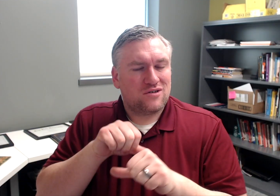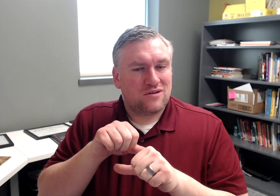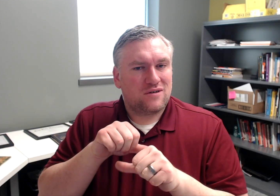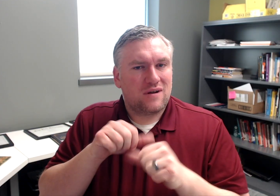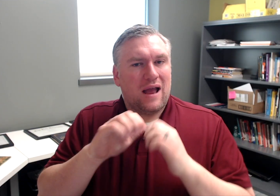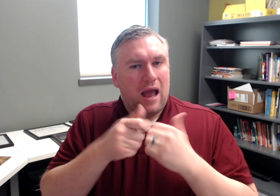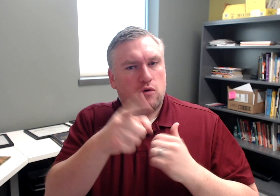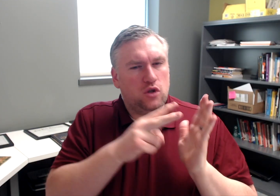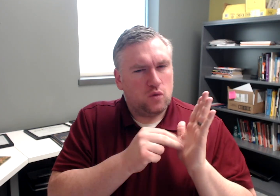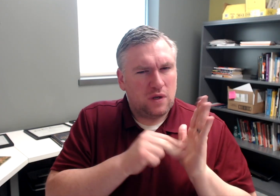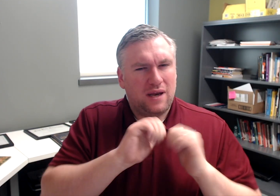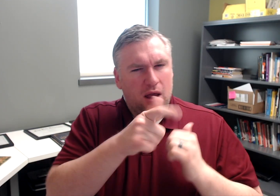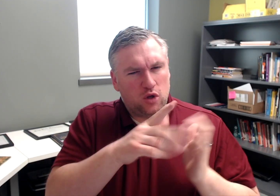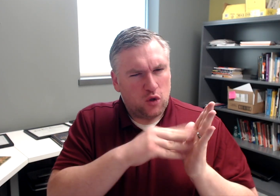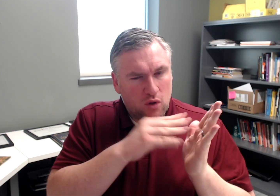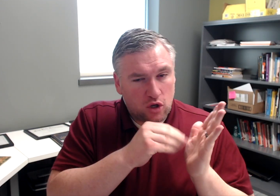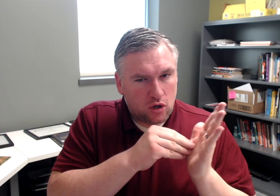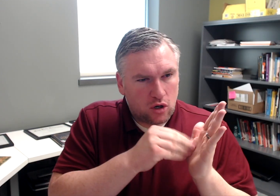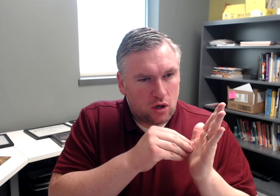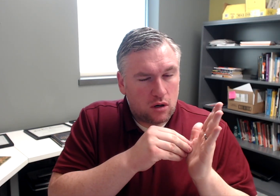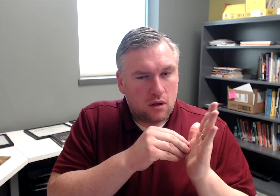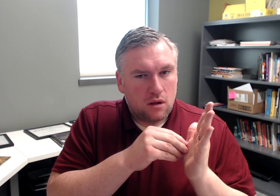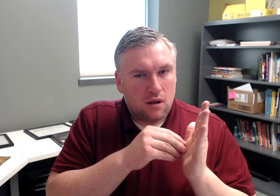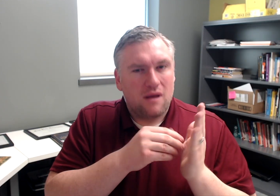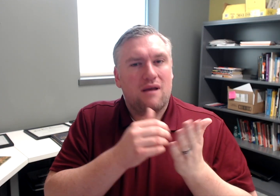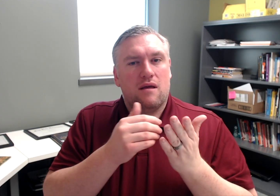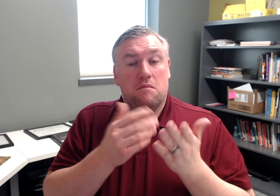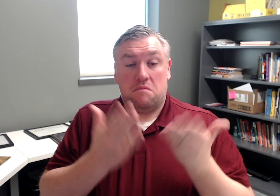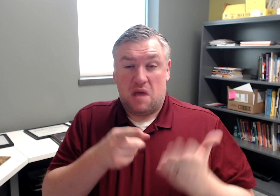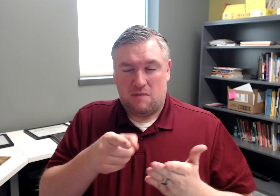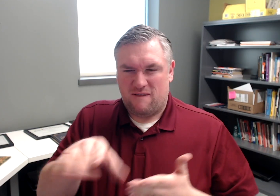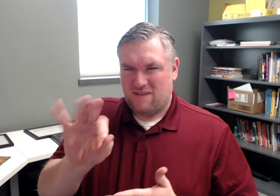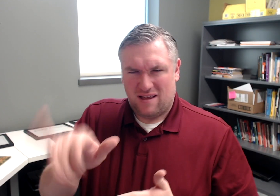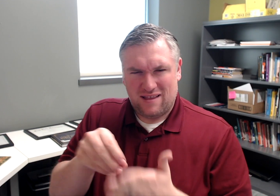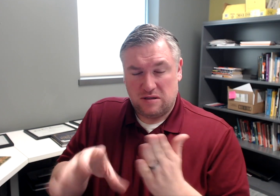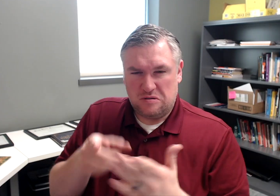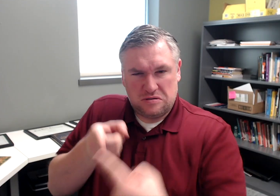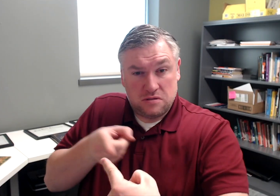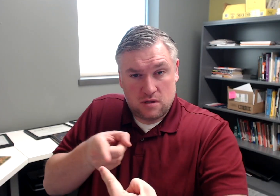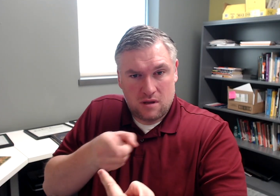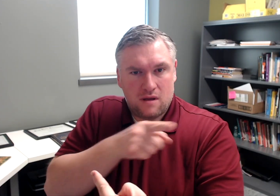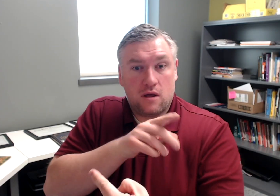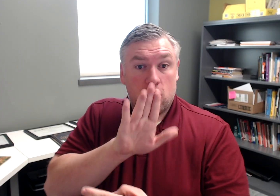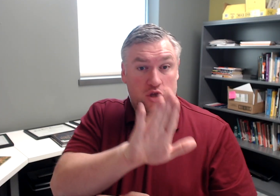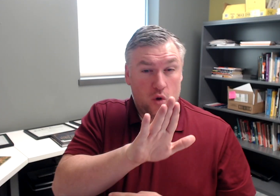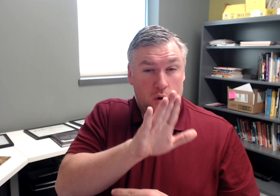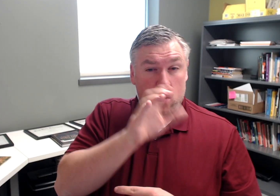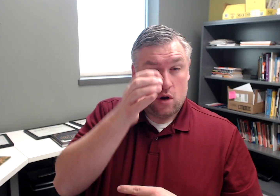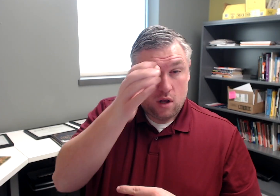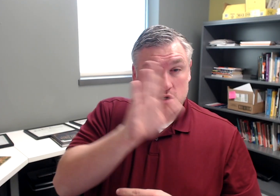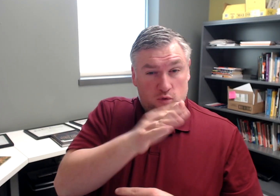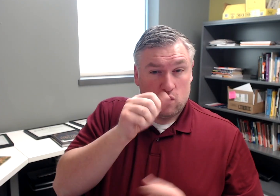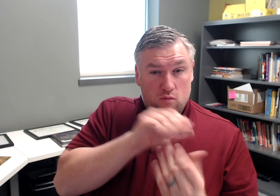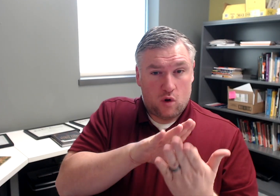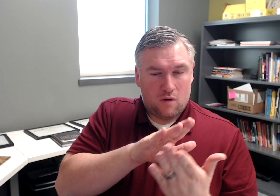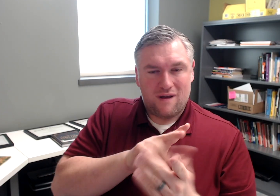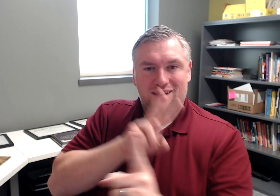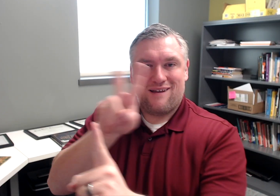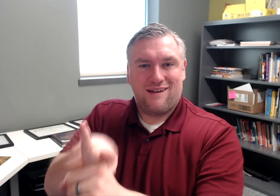other how you read. How did you learn? Maybe you'll find a student who struggles, and your approach,